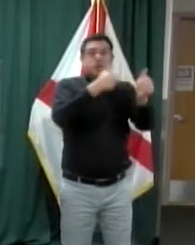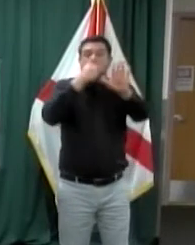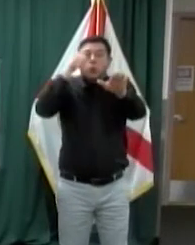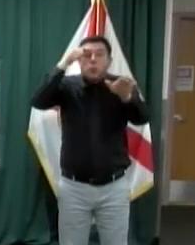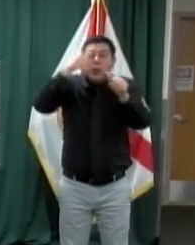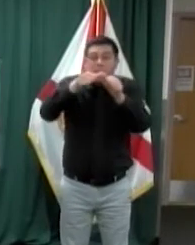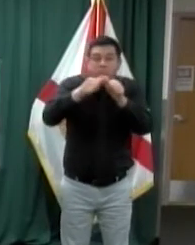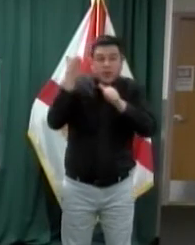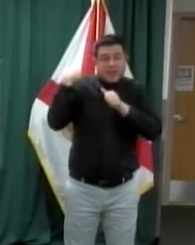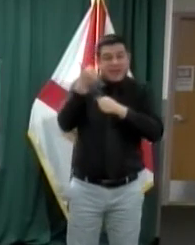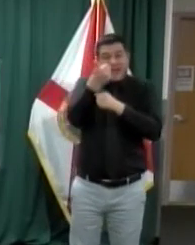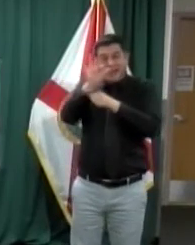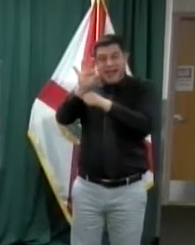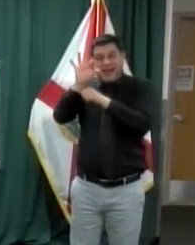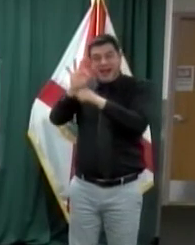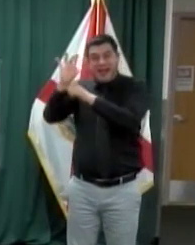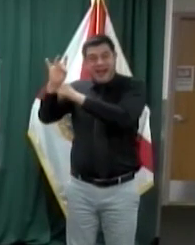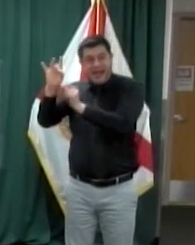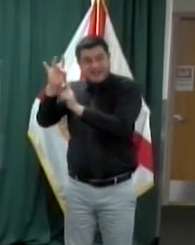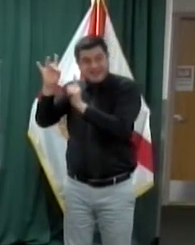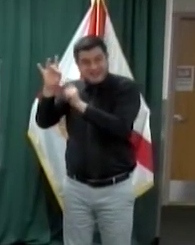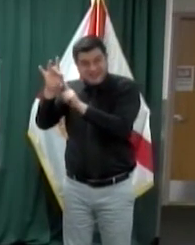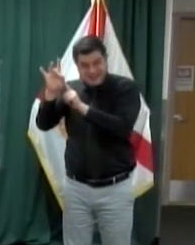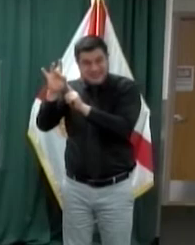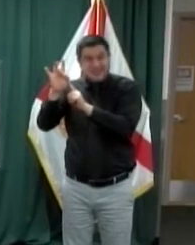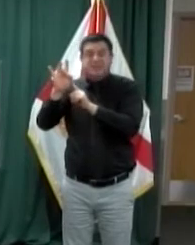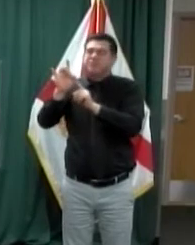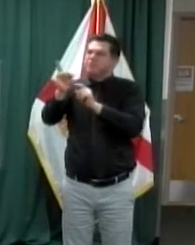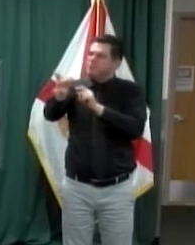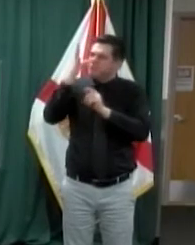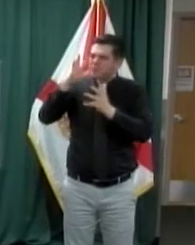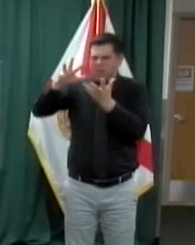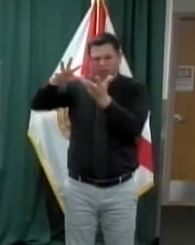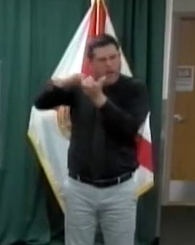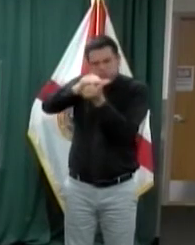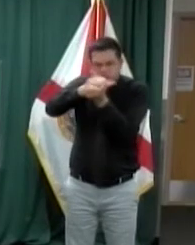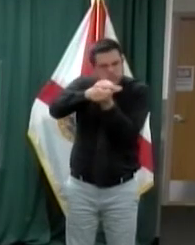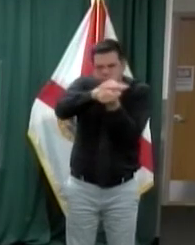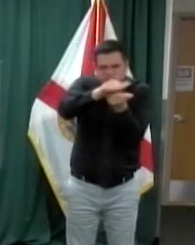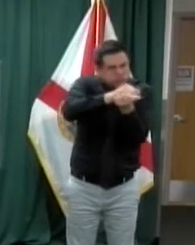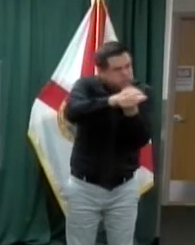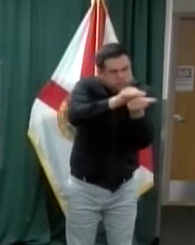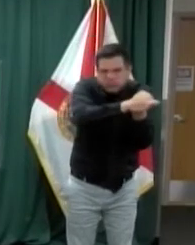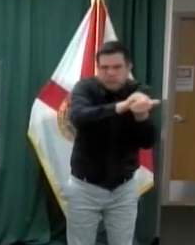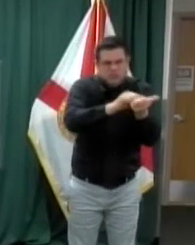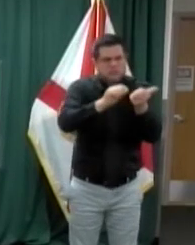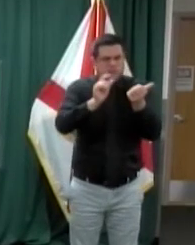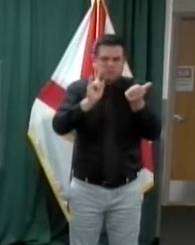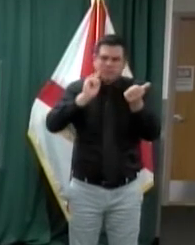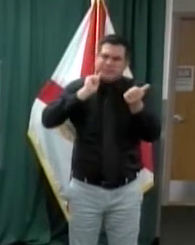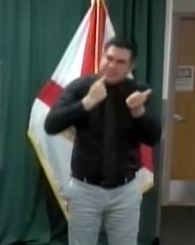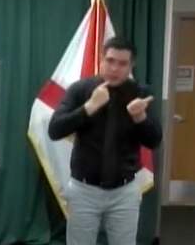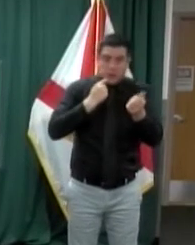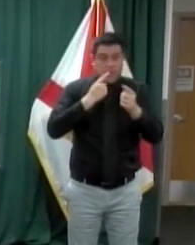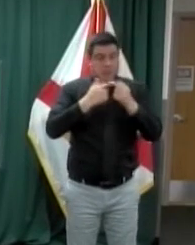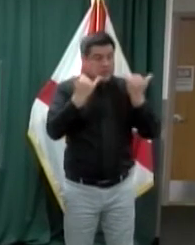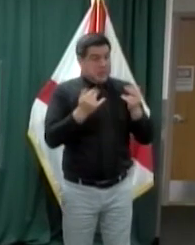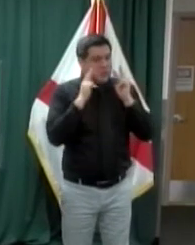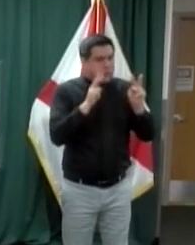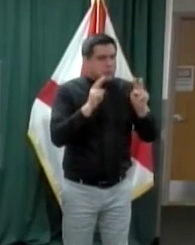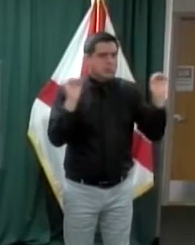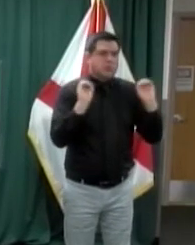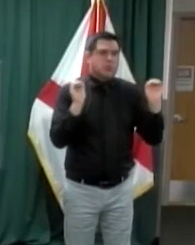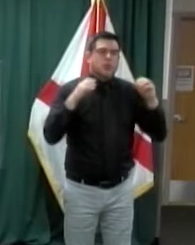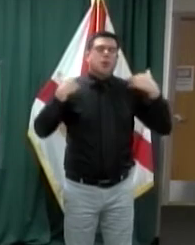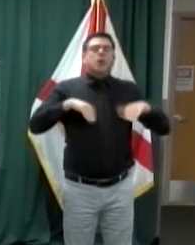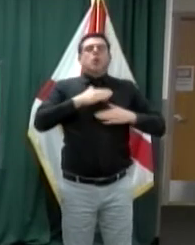You know exactly what I'm talking about. So God truly blessed us on that day. So let's get into the COVID-19 response. Over the